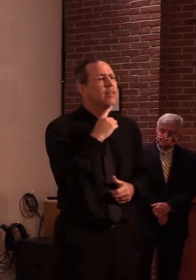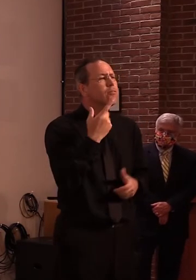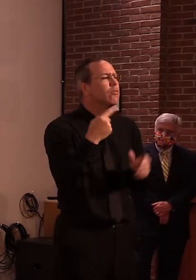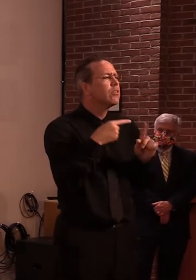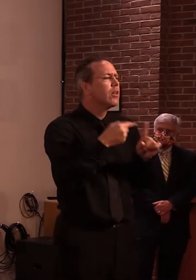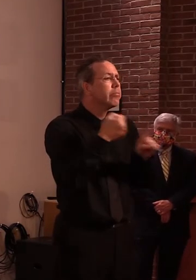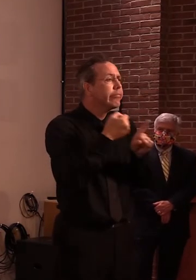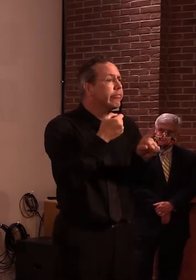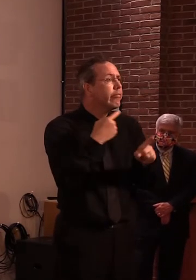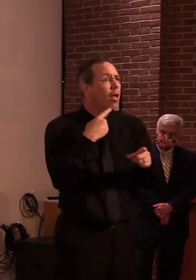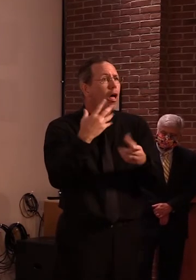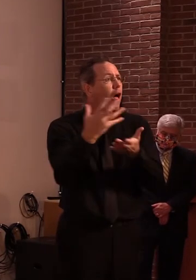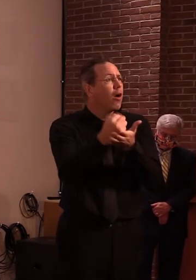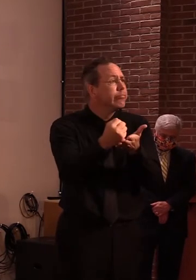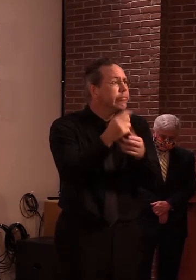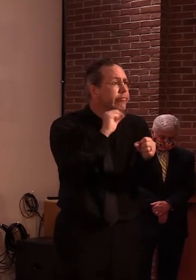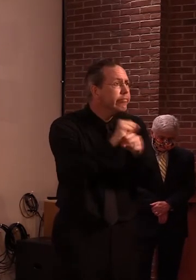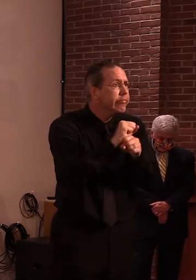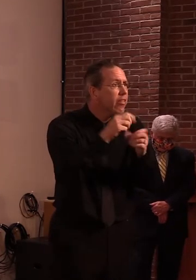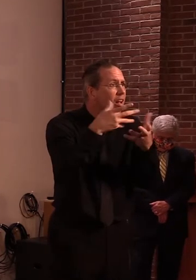we would, we'd have enough for a month or two.